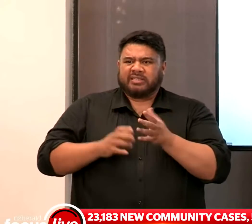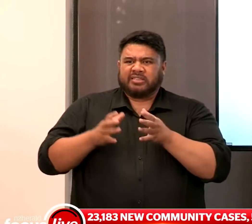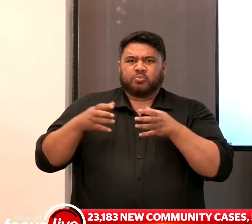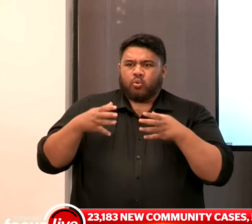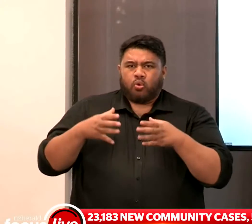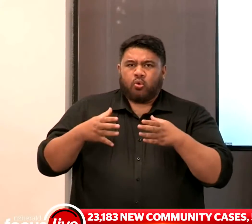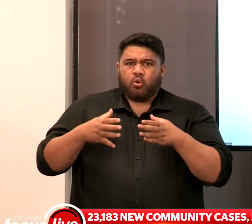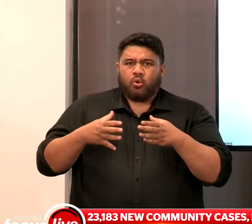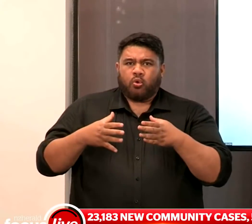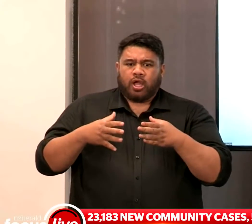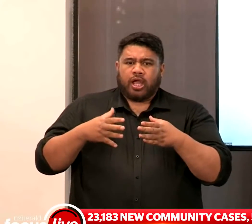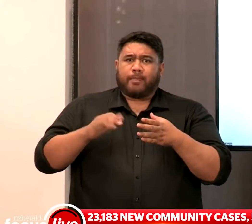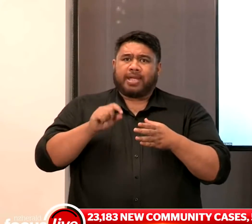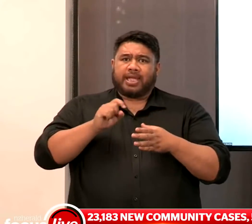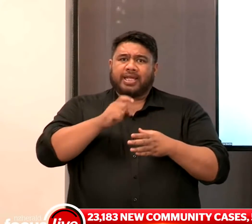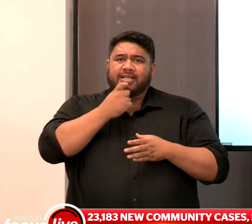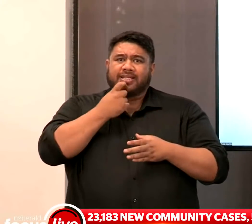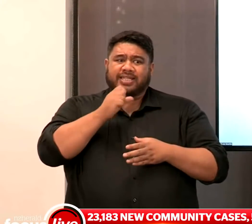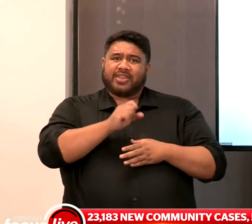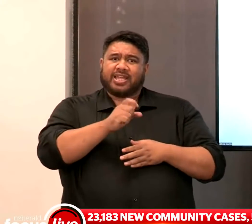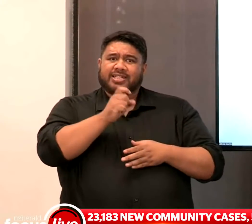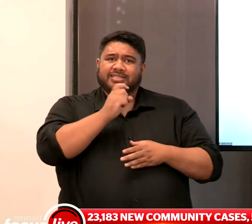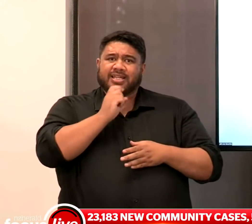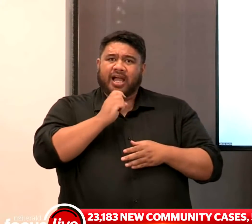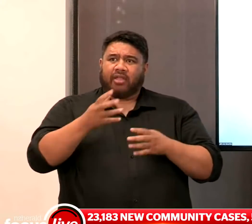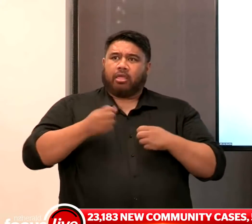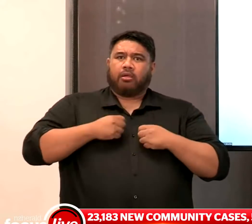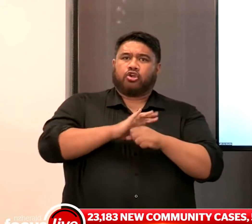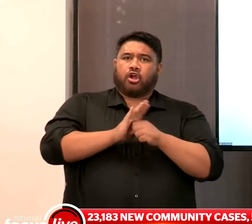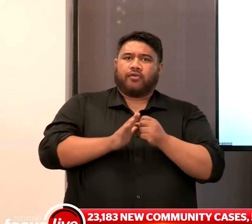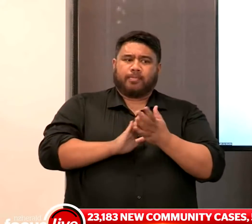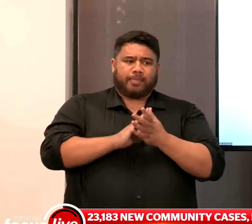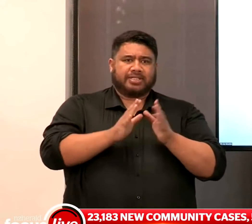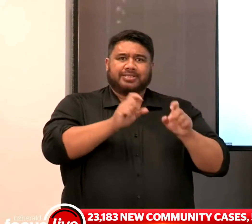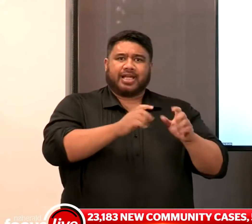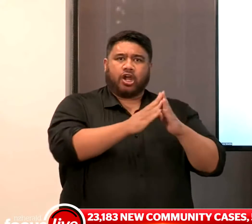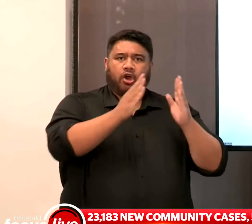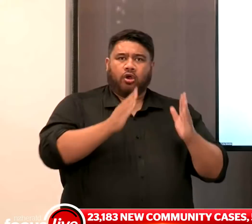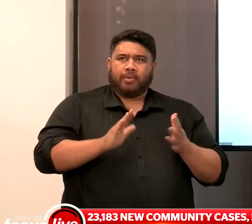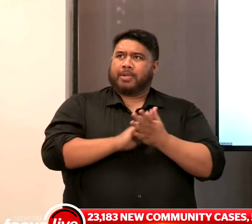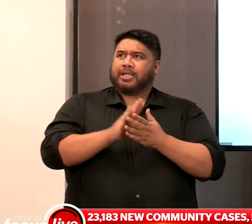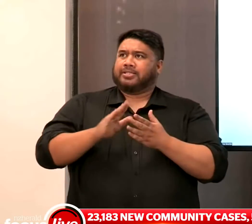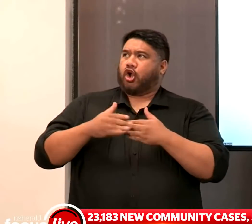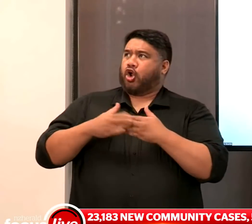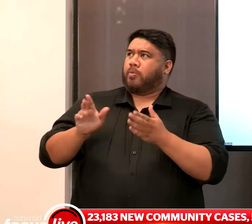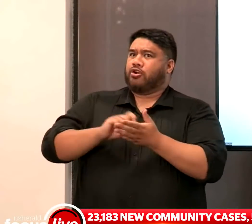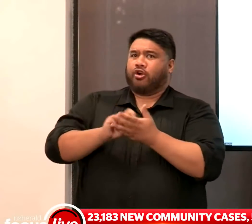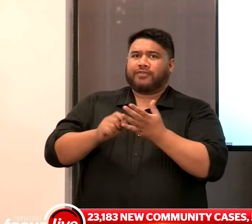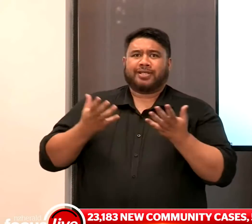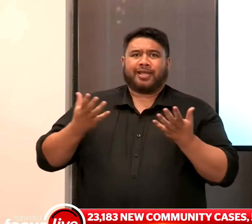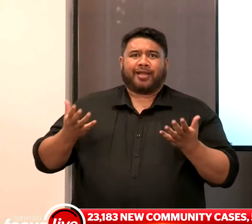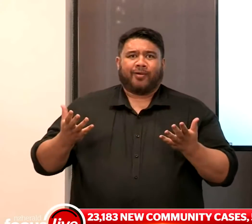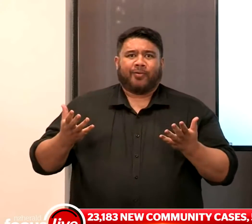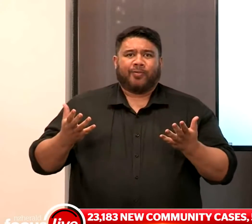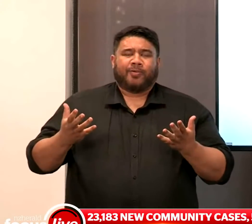have staff who will catch COVID and will need to isolate in order to look after themselves, but also to protect their communities.